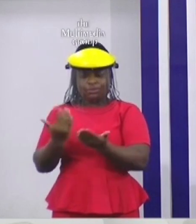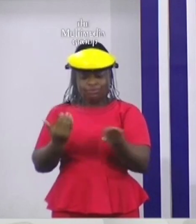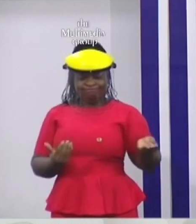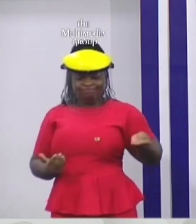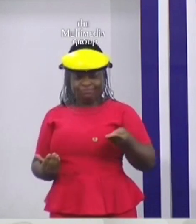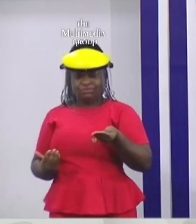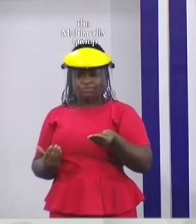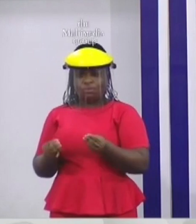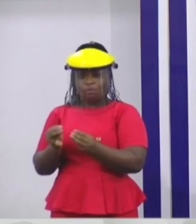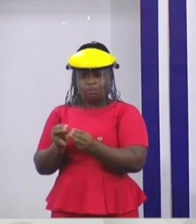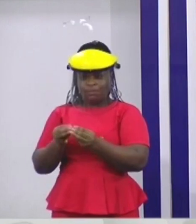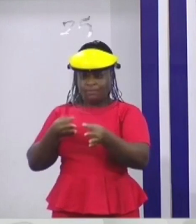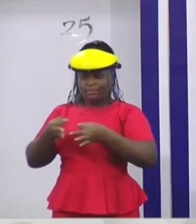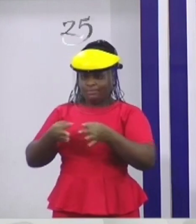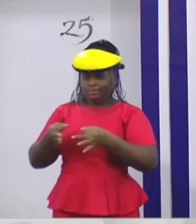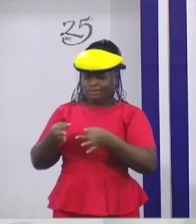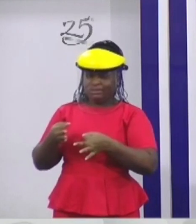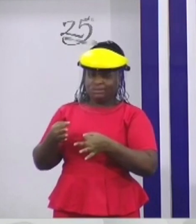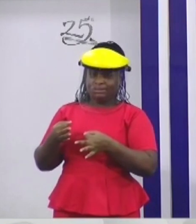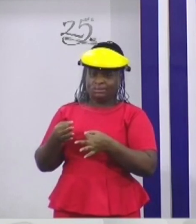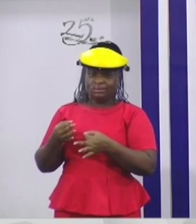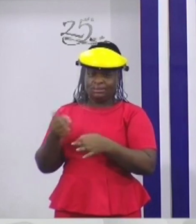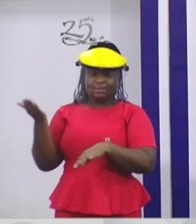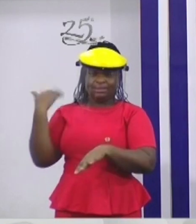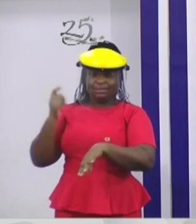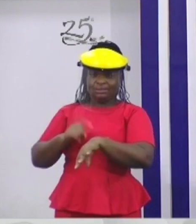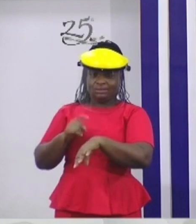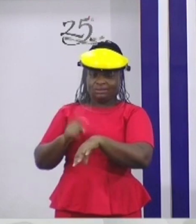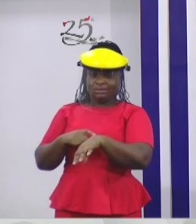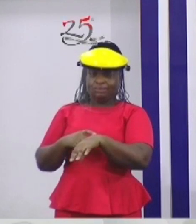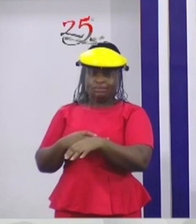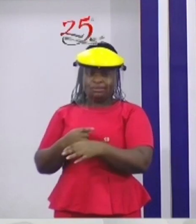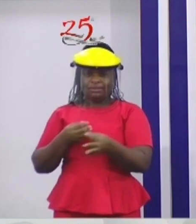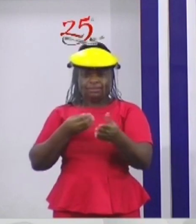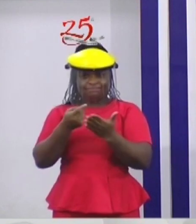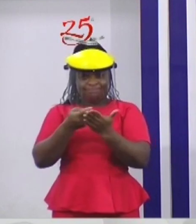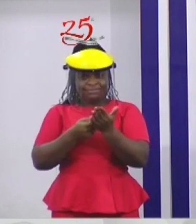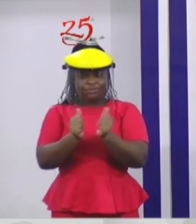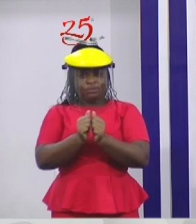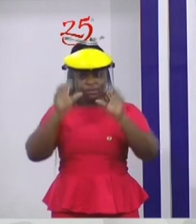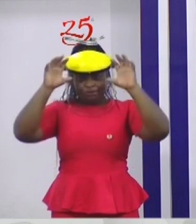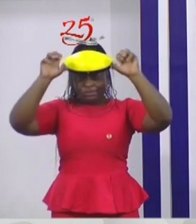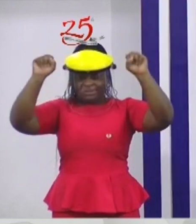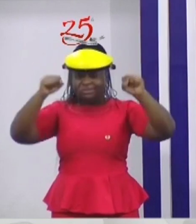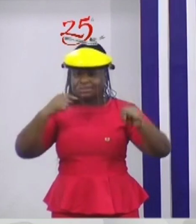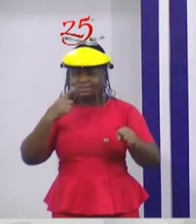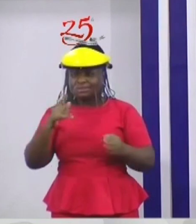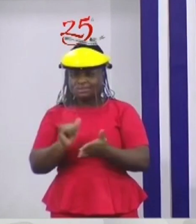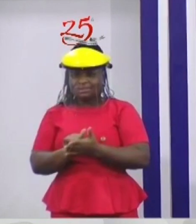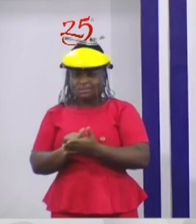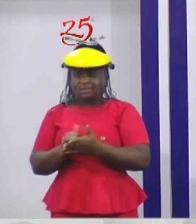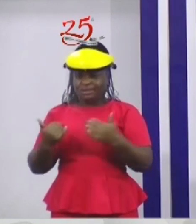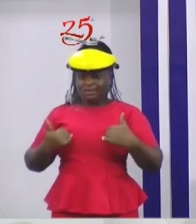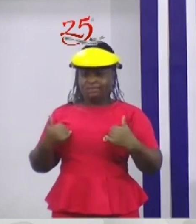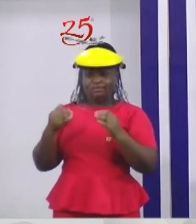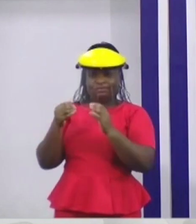quick update from the cabinet retreat that we mentioned on Thursday. We're heading for. The president mentioned that he had chaired the retreat